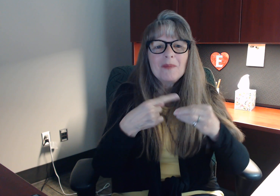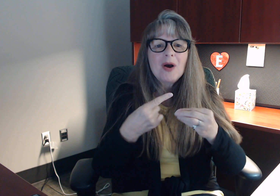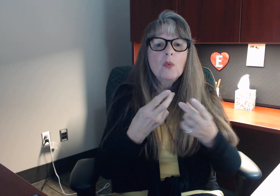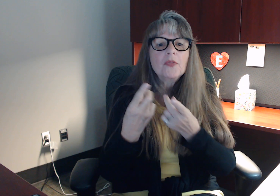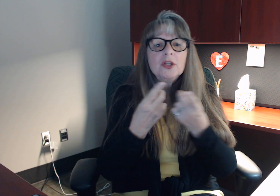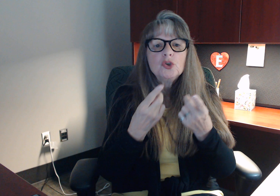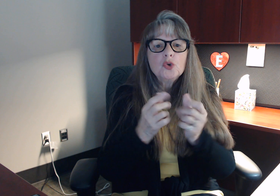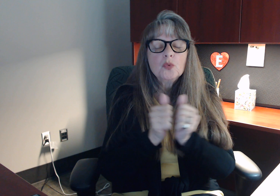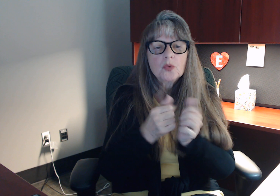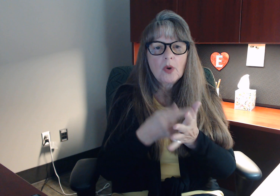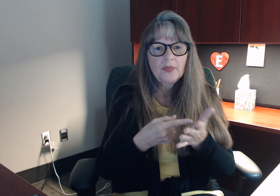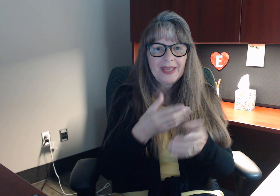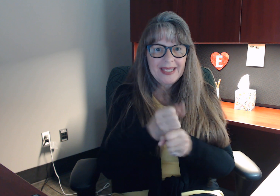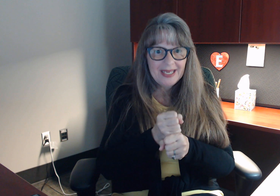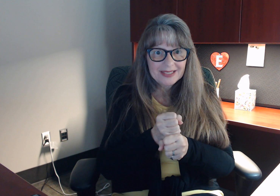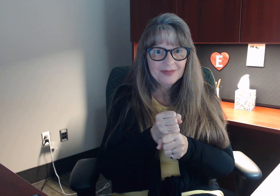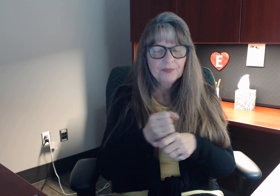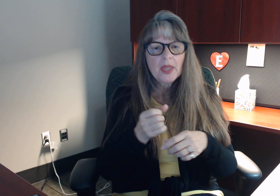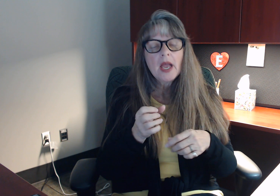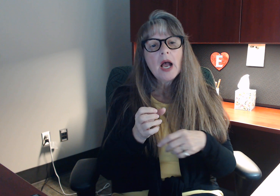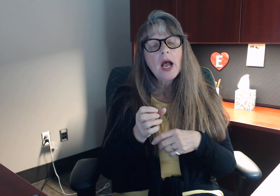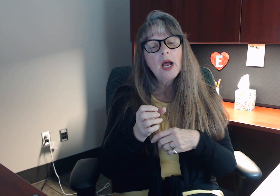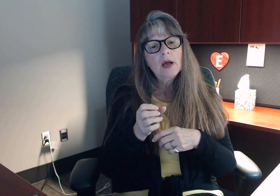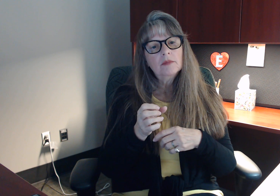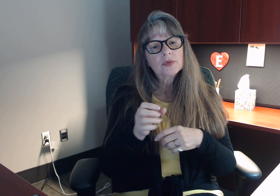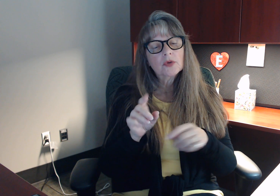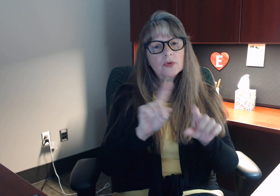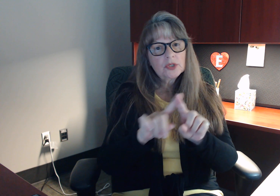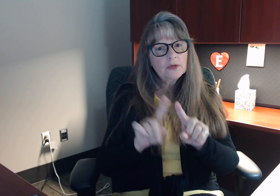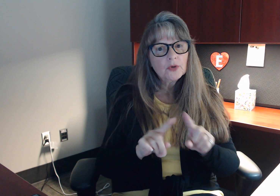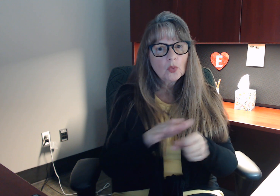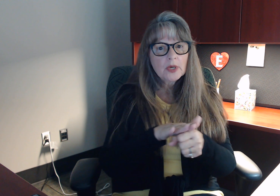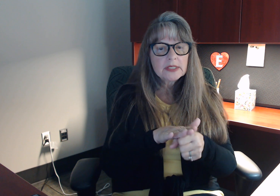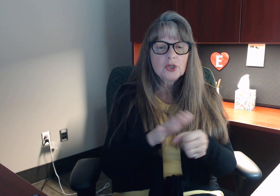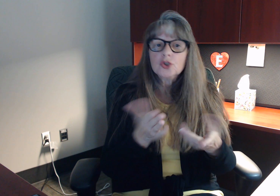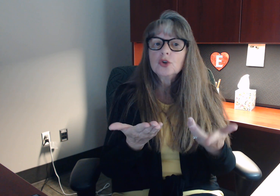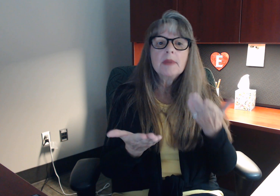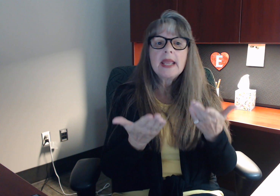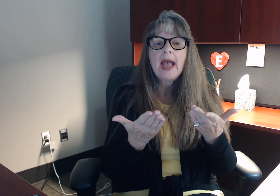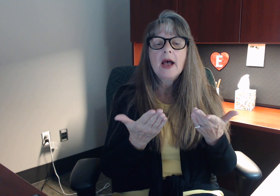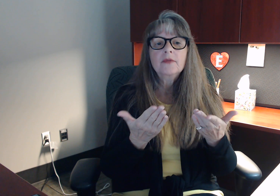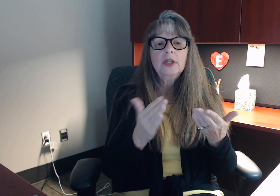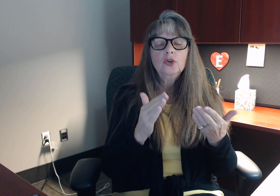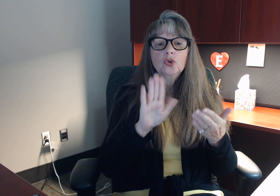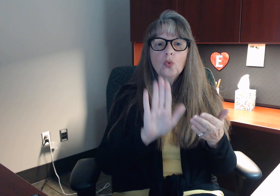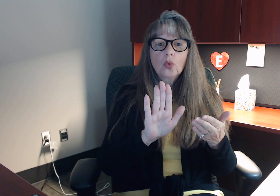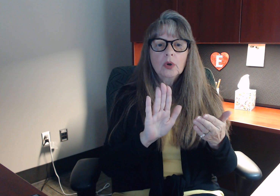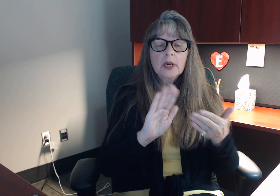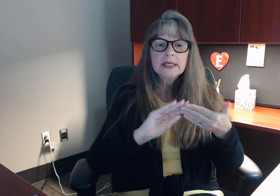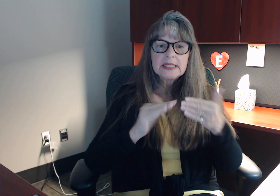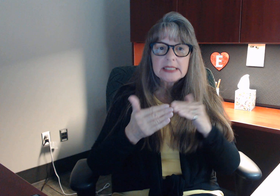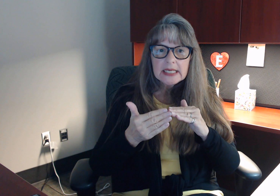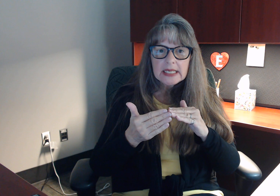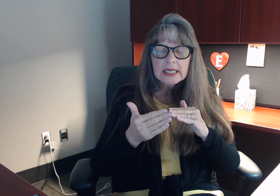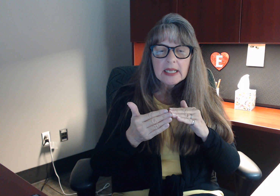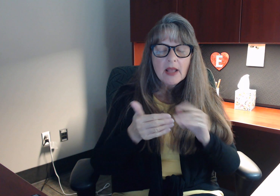about what they do with what they get. So there's different organizations. You may have in your city